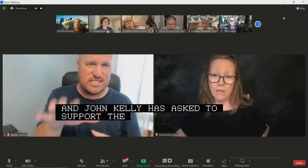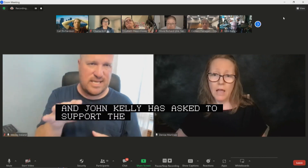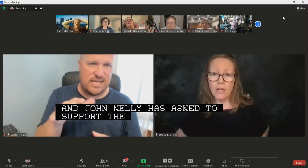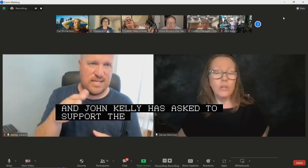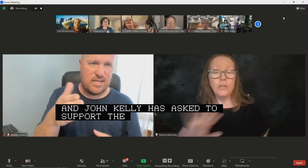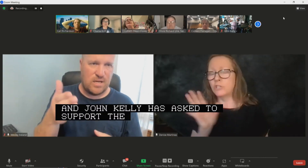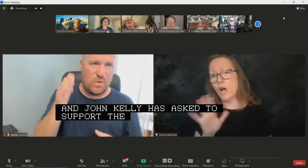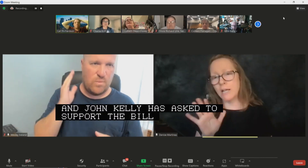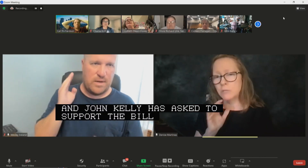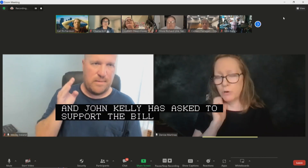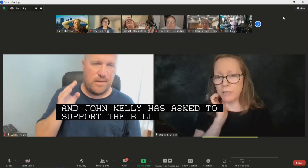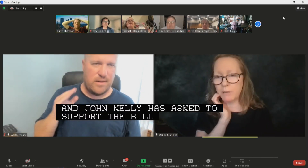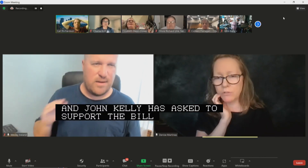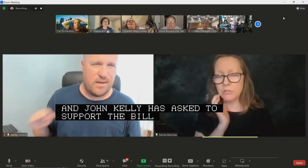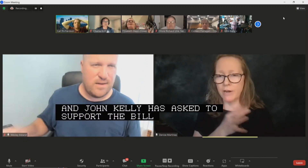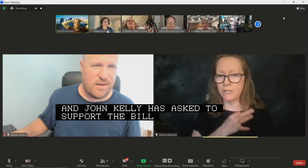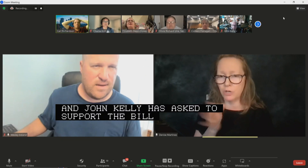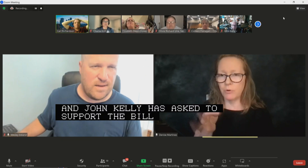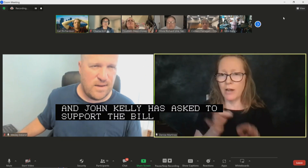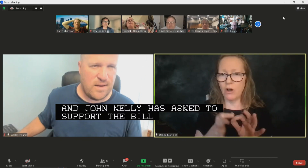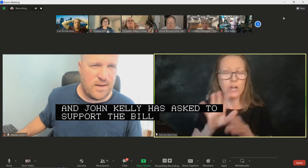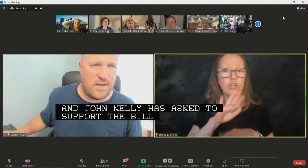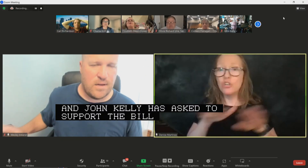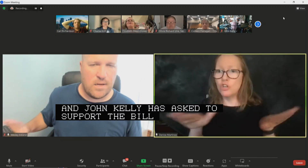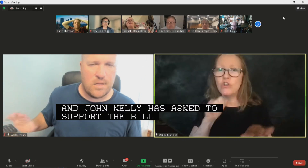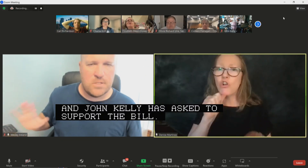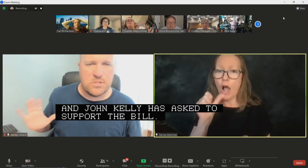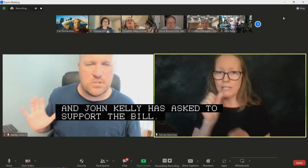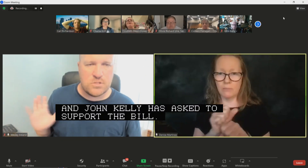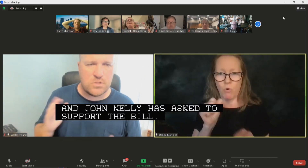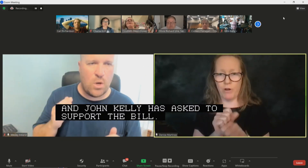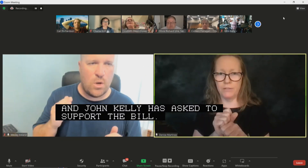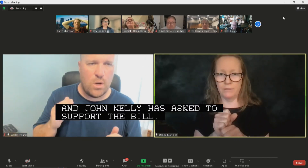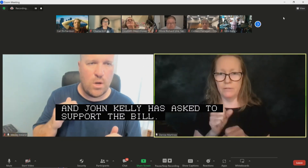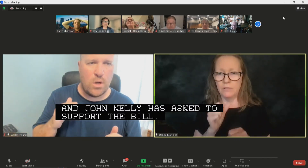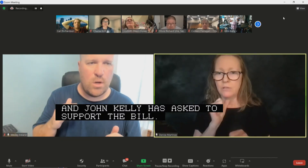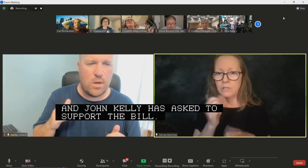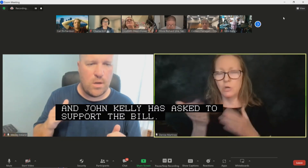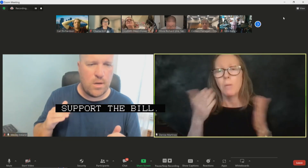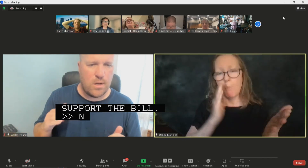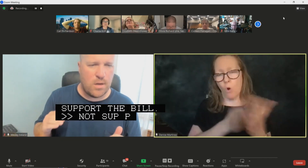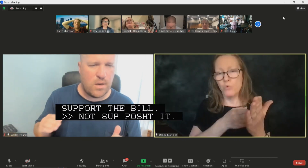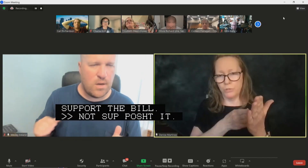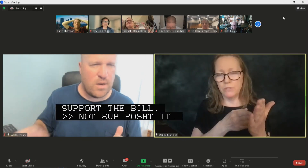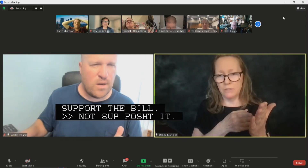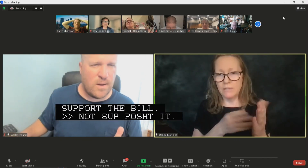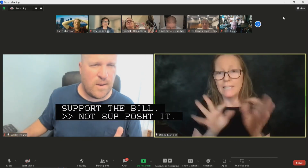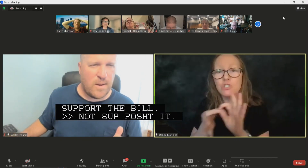Not support it. No. To not support the bill. Sorry, interpreter error. Opposed.